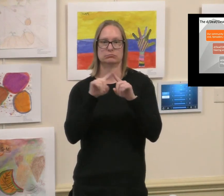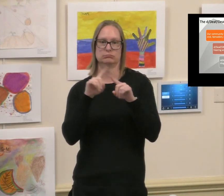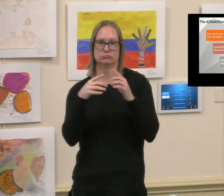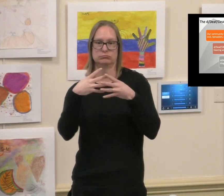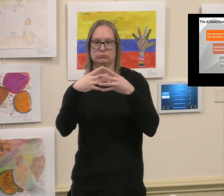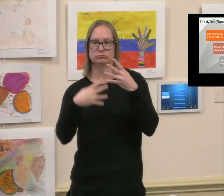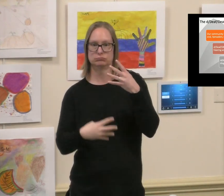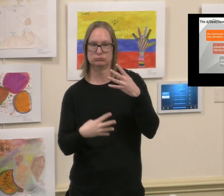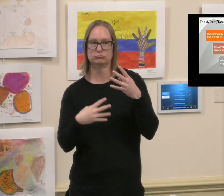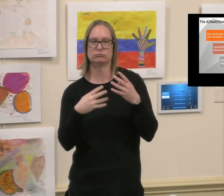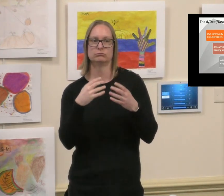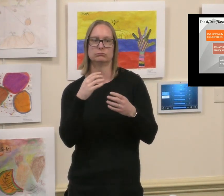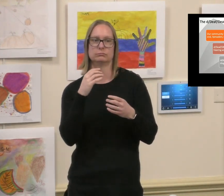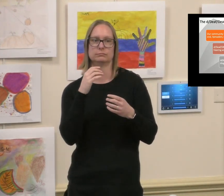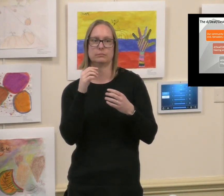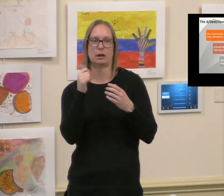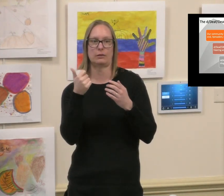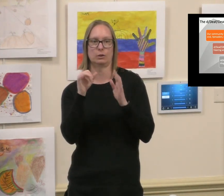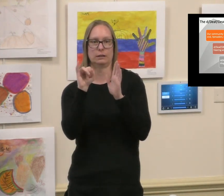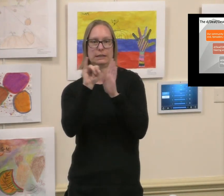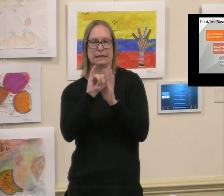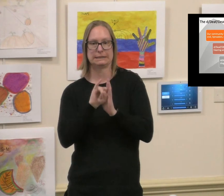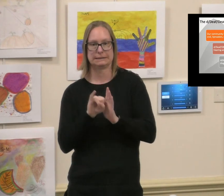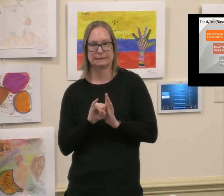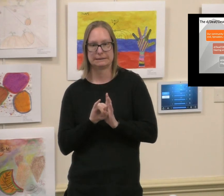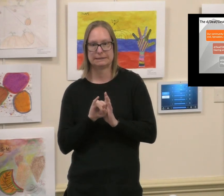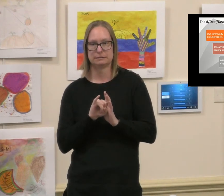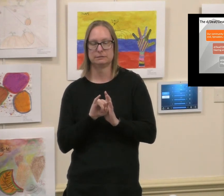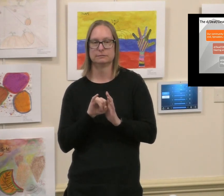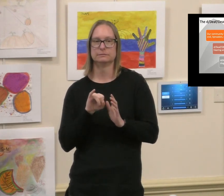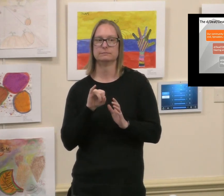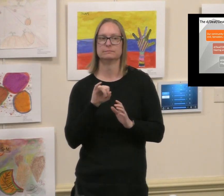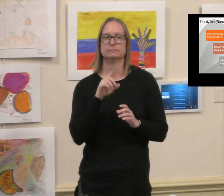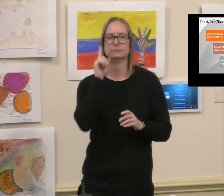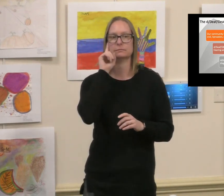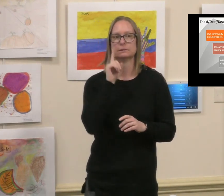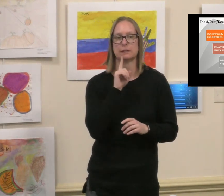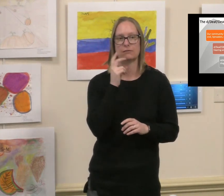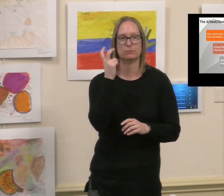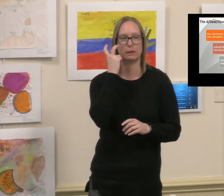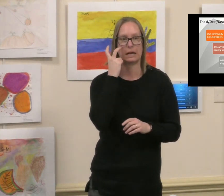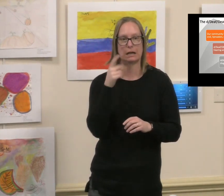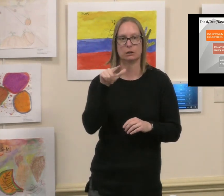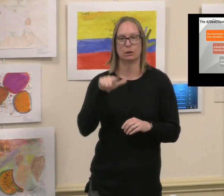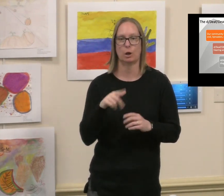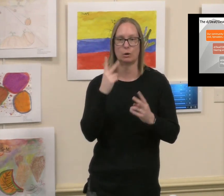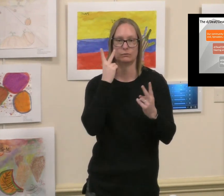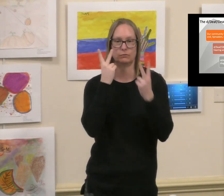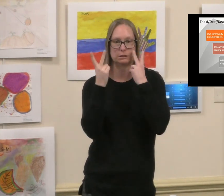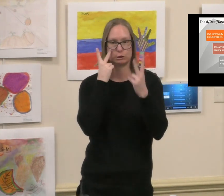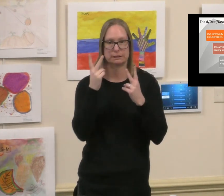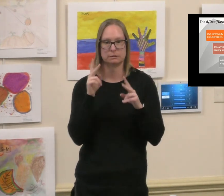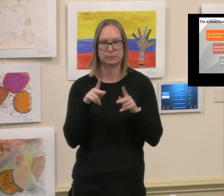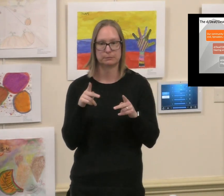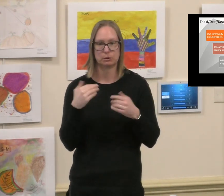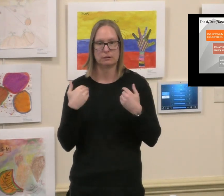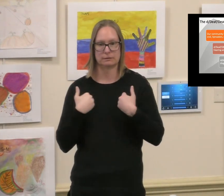Within the deaf community, there are also other identities. For example, deaf blind or low